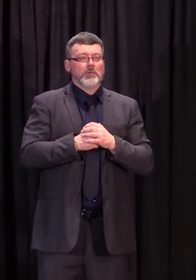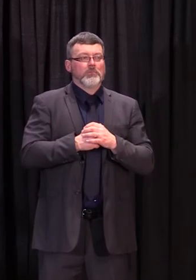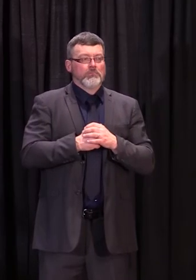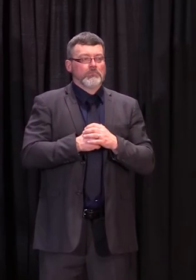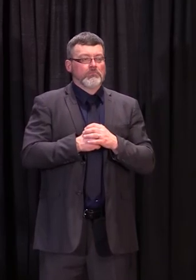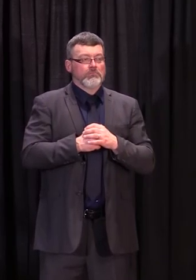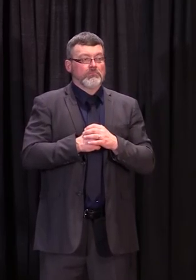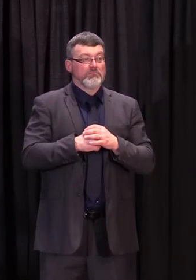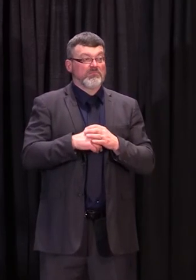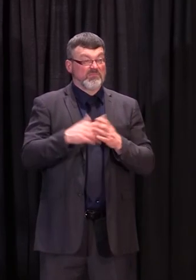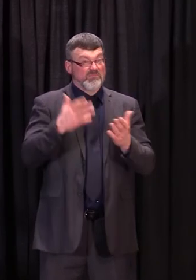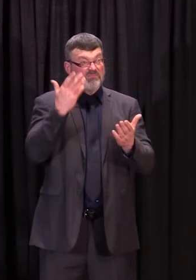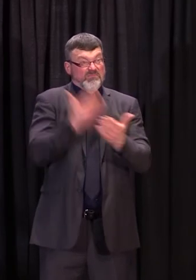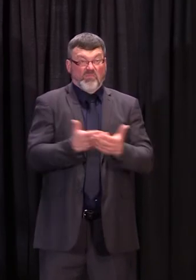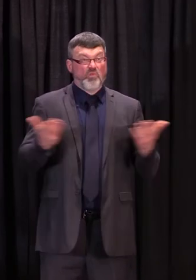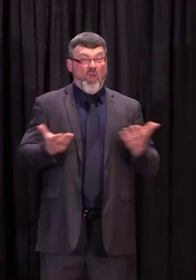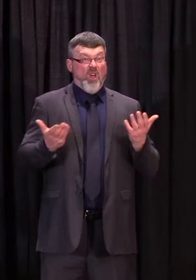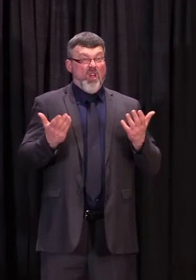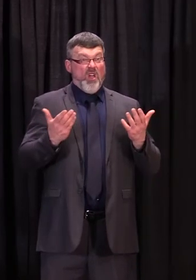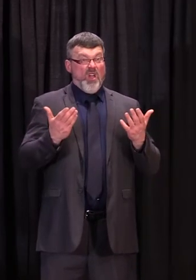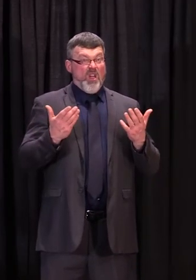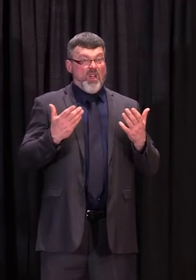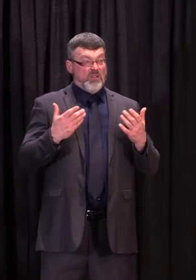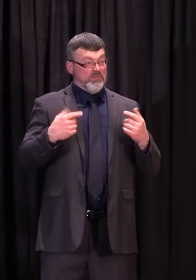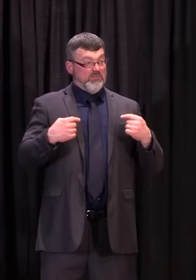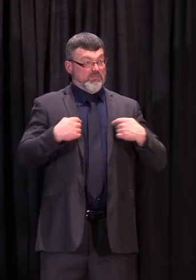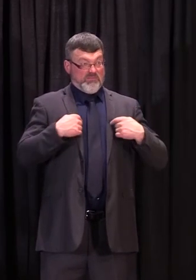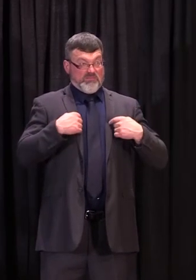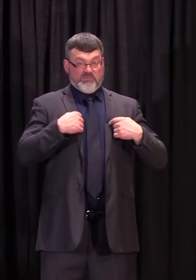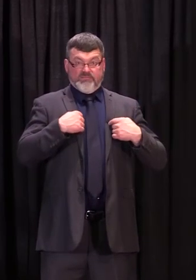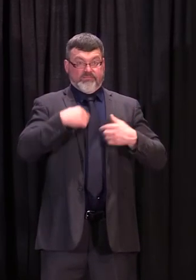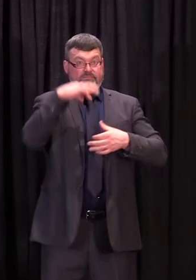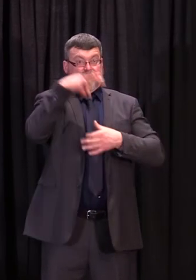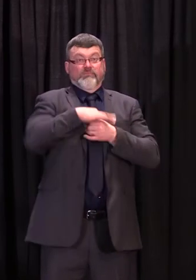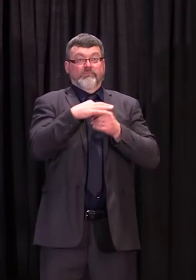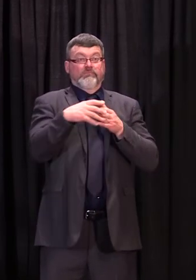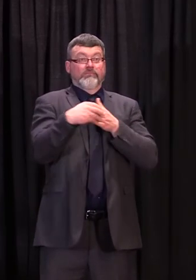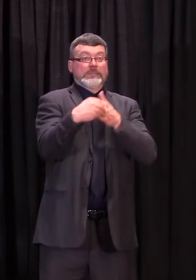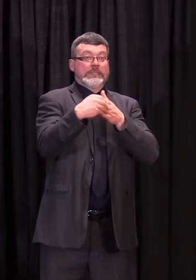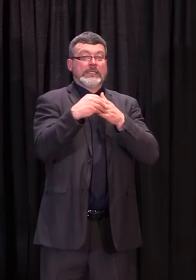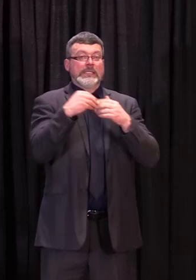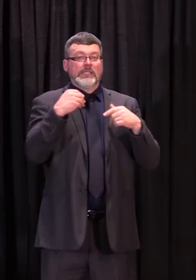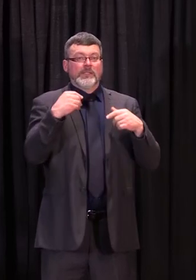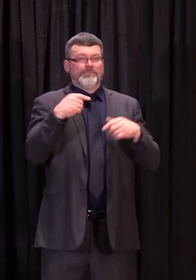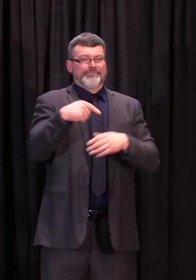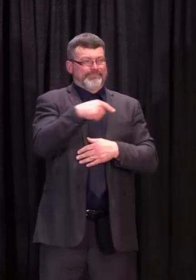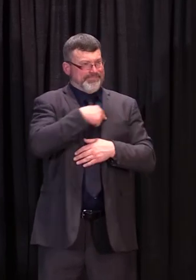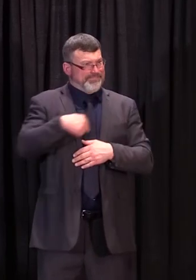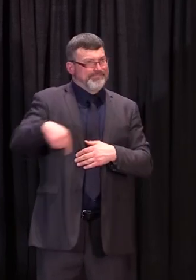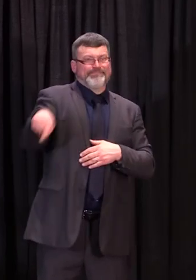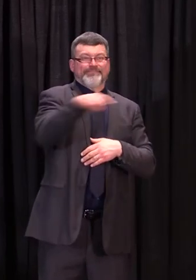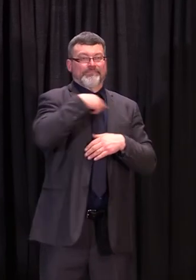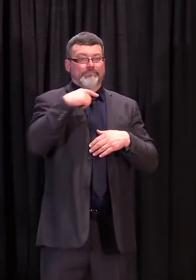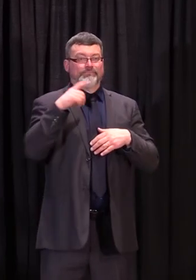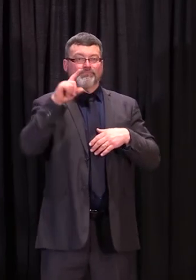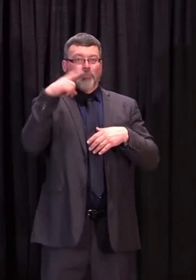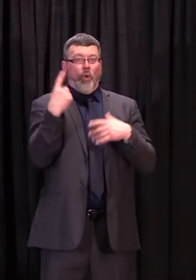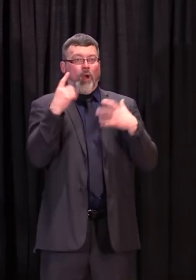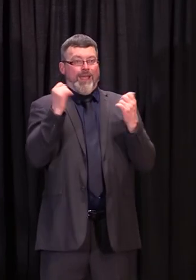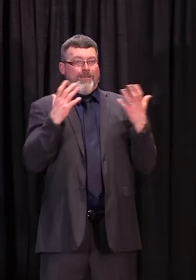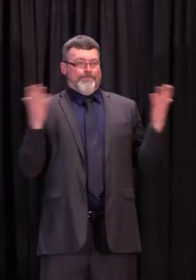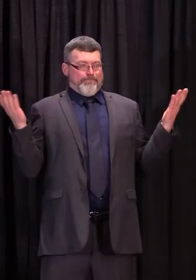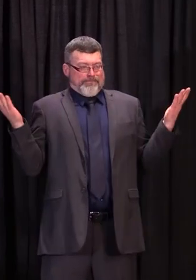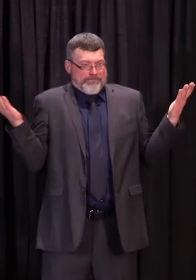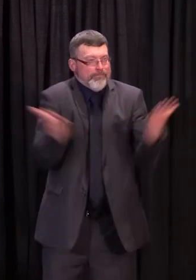The fact is, as citizens elected to lead, we are the only people who can